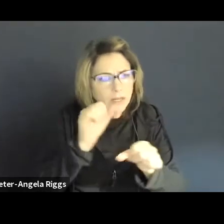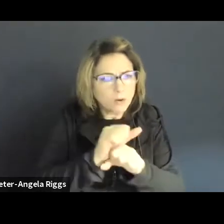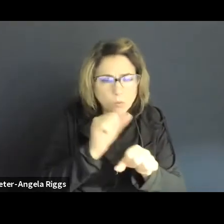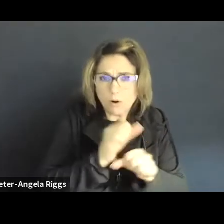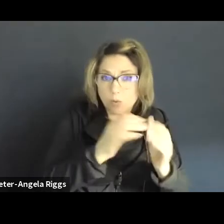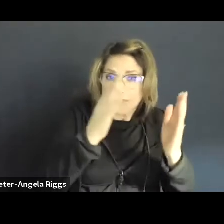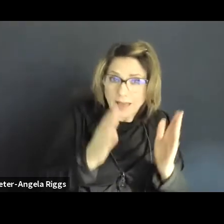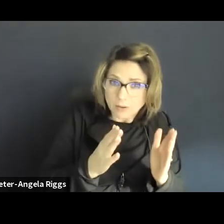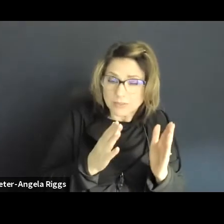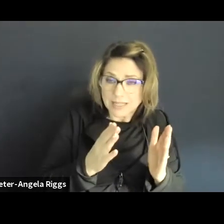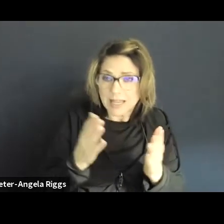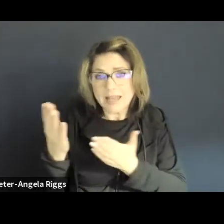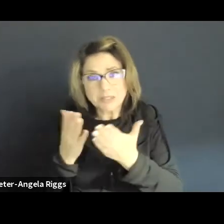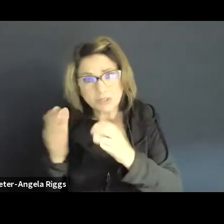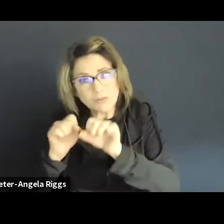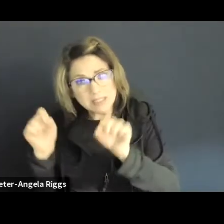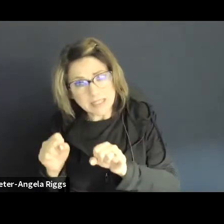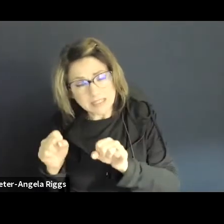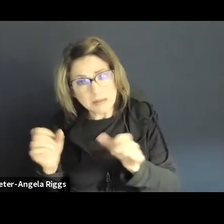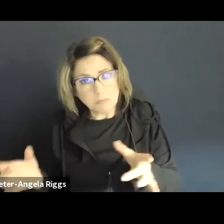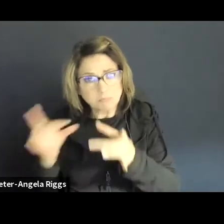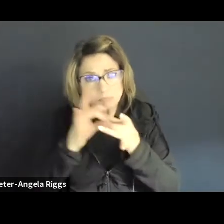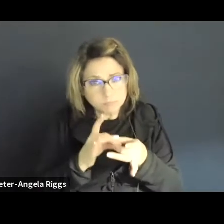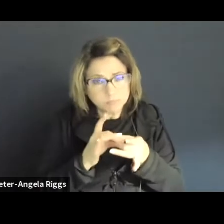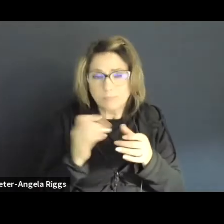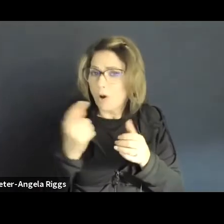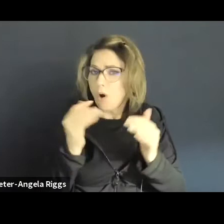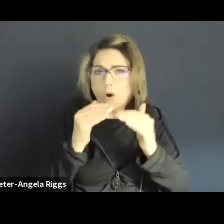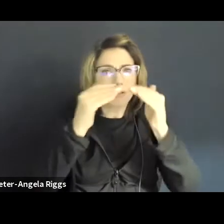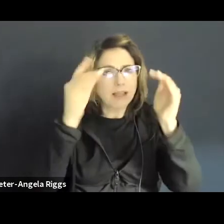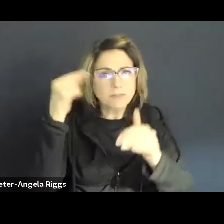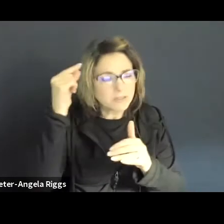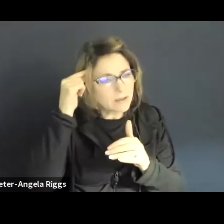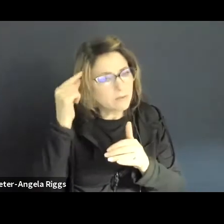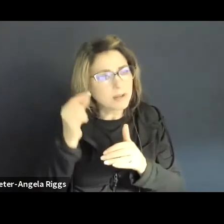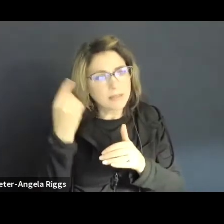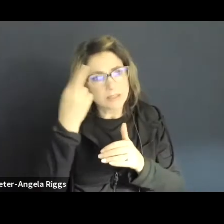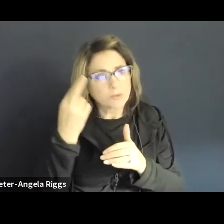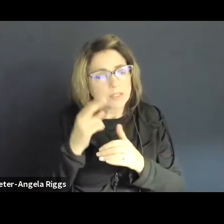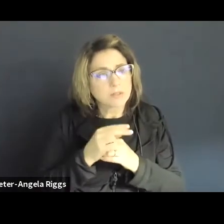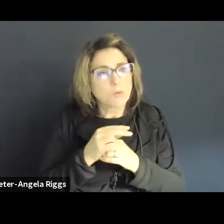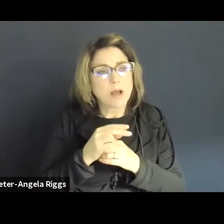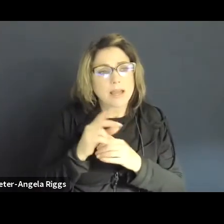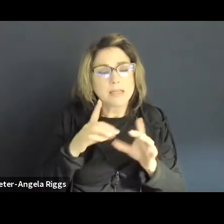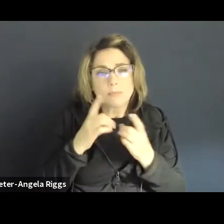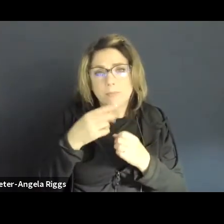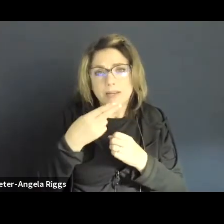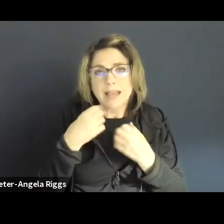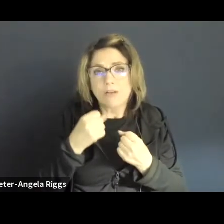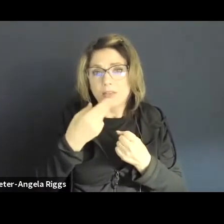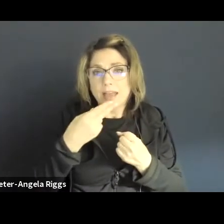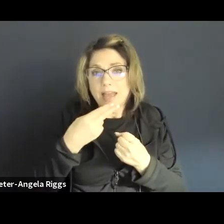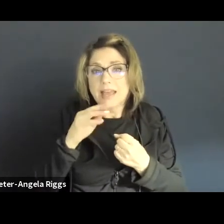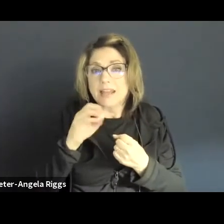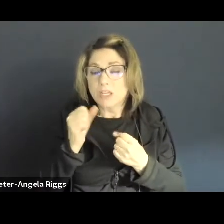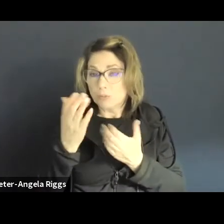housing and service systems at all levels of government. That's why the Department of Health and Human Services and HUD